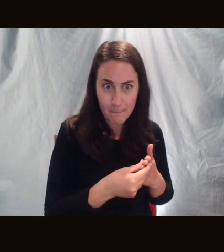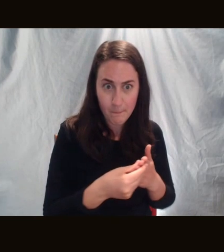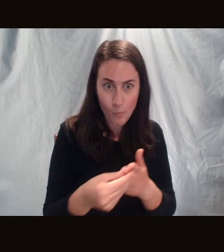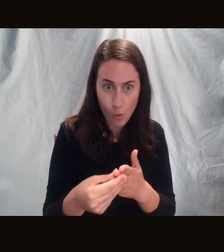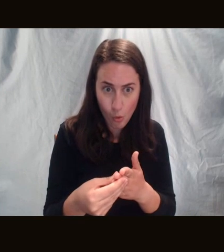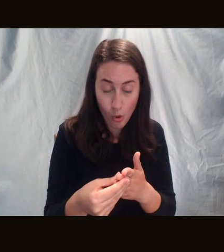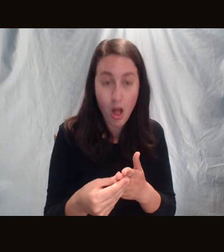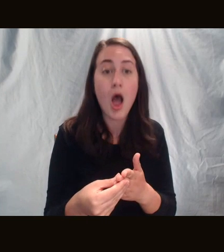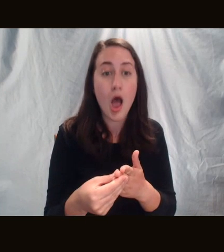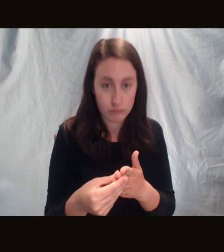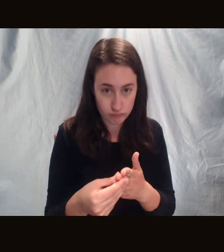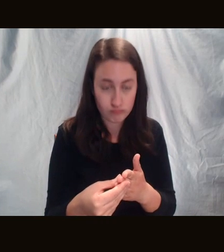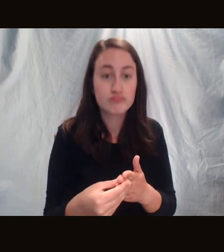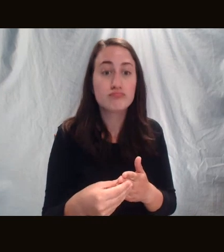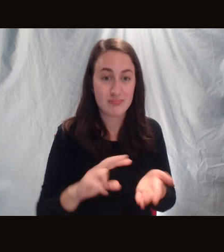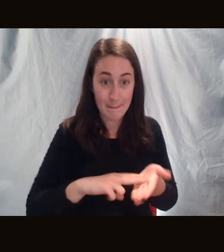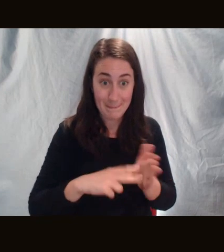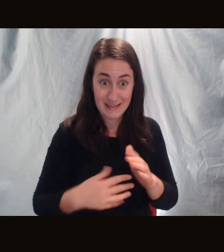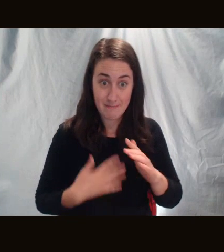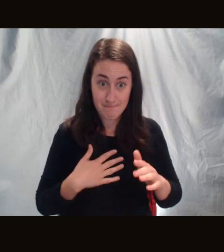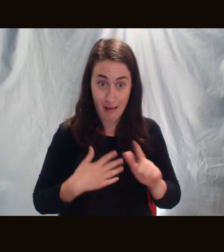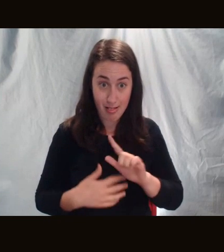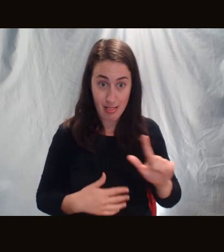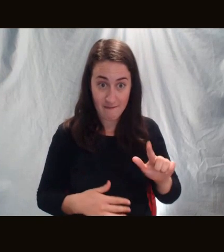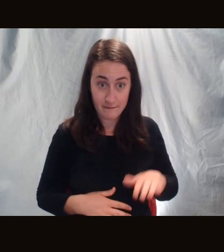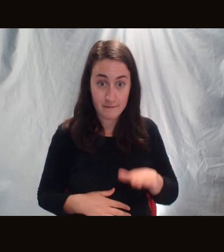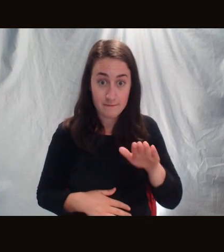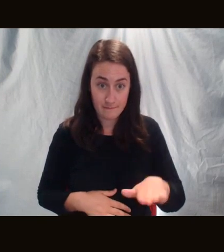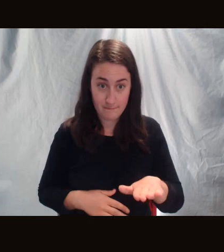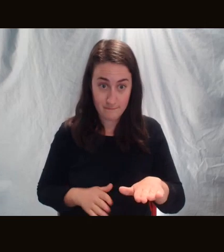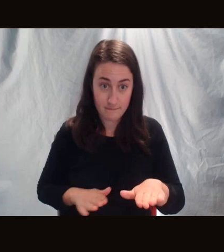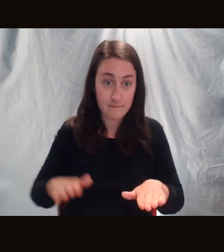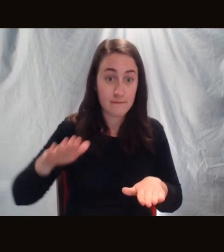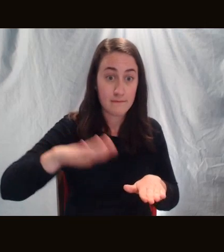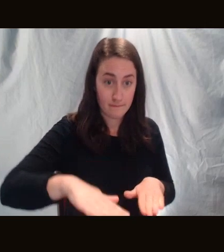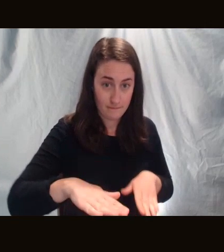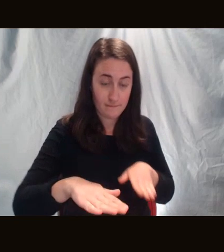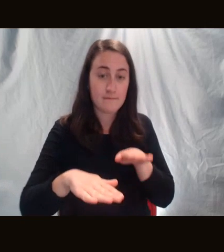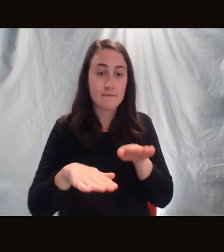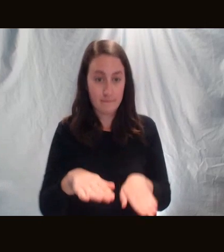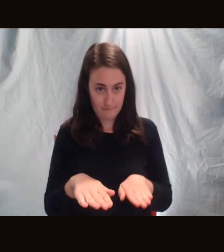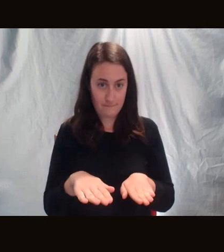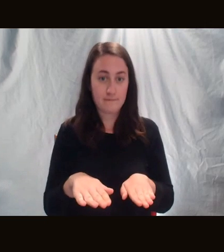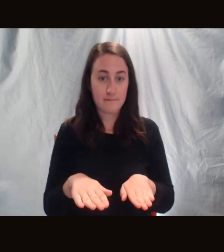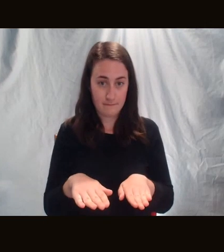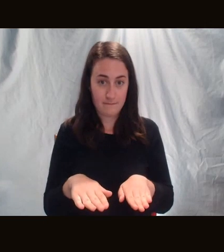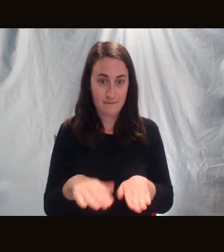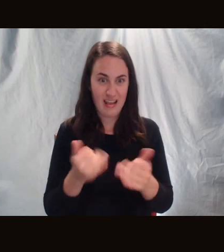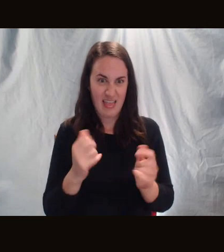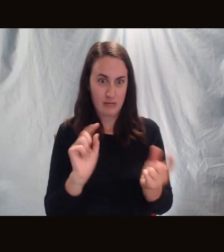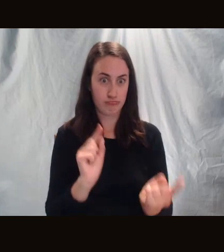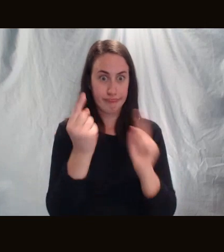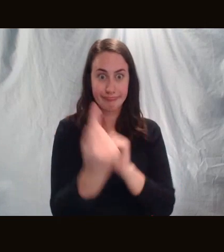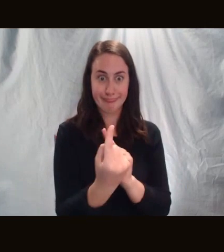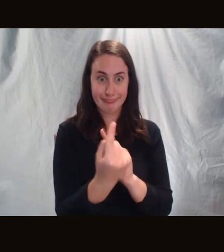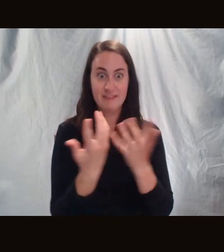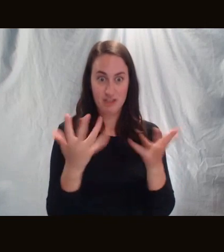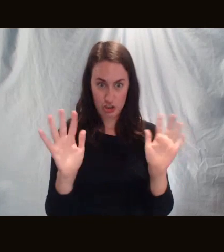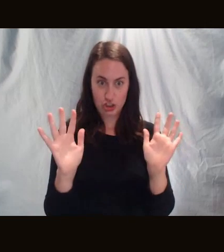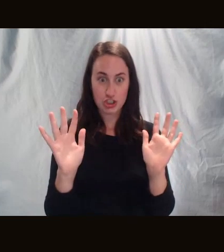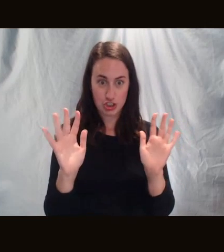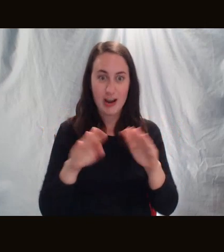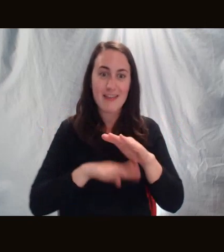will respond with the left foot forward, pivot, step right, pivot, step left, and then we're back to the basic